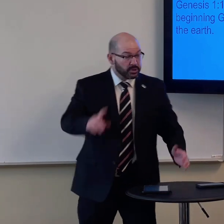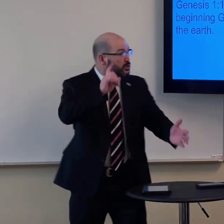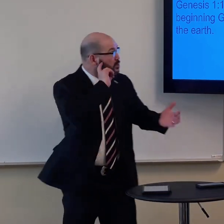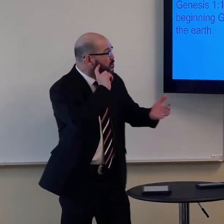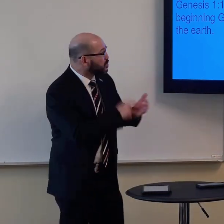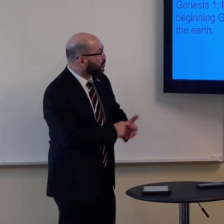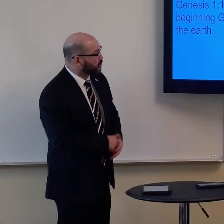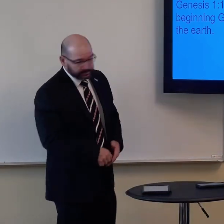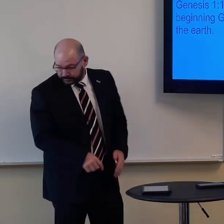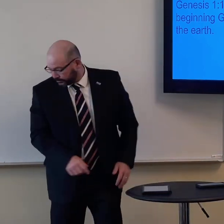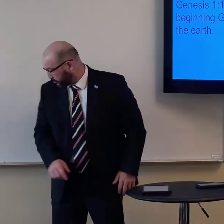Notice.